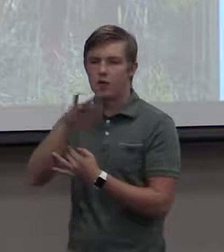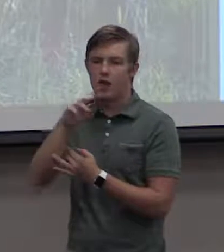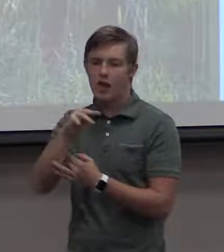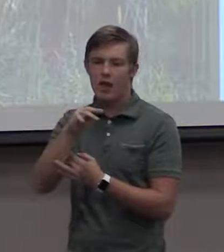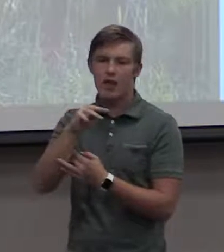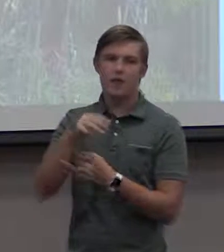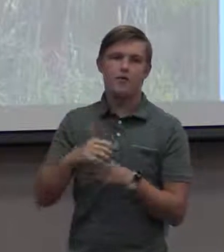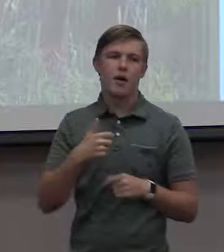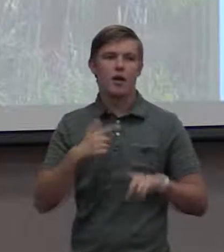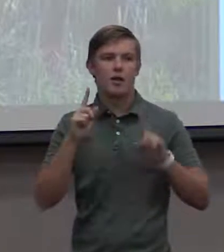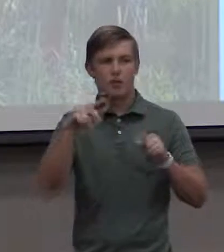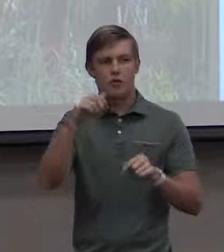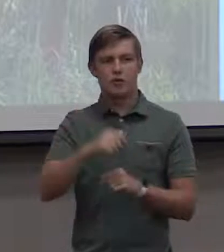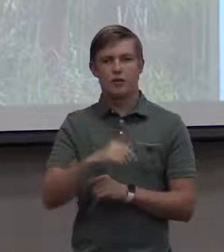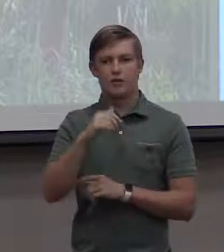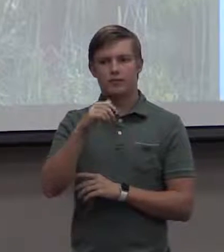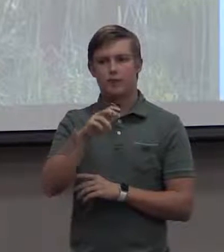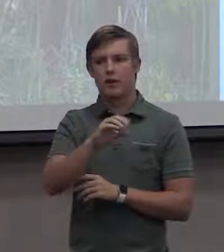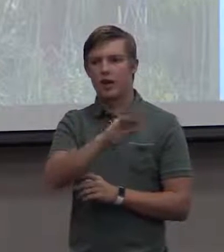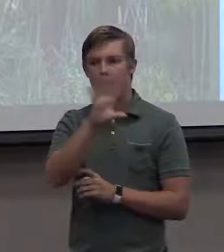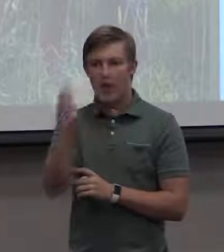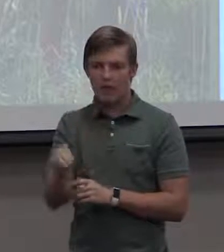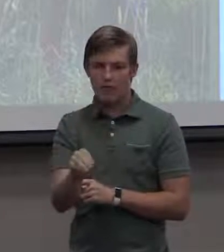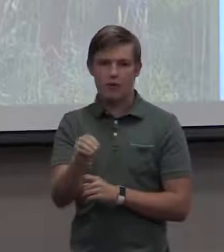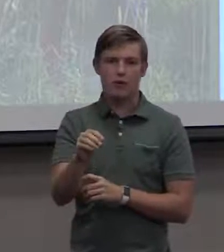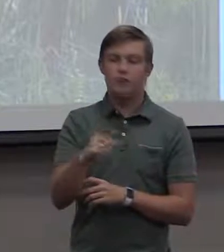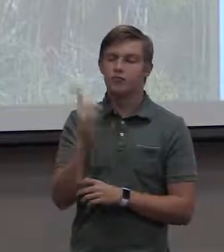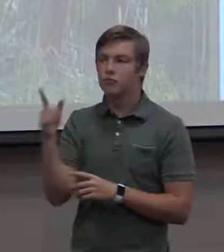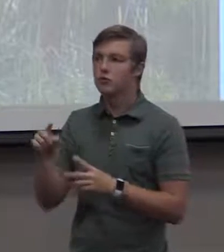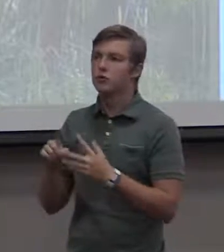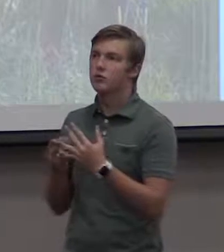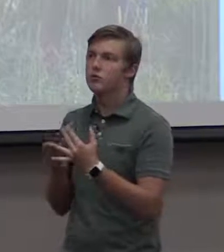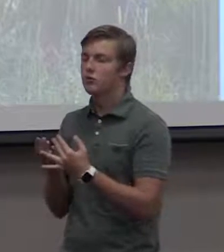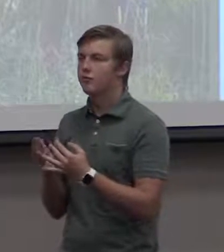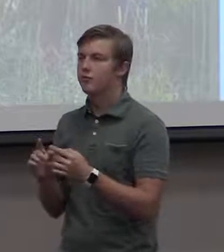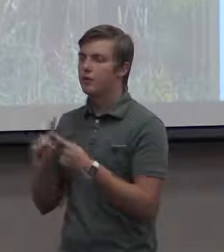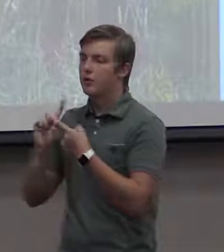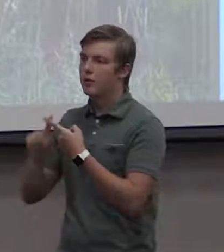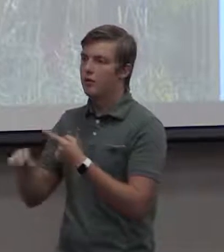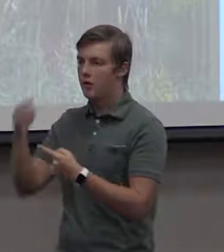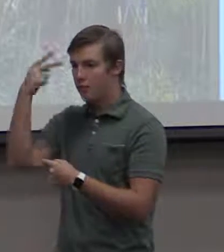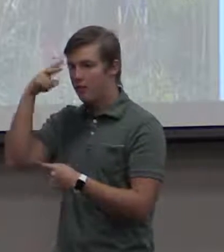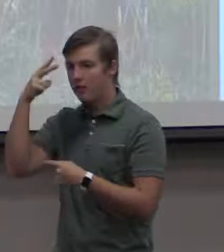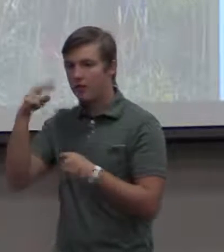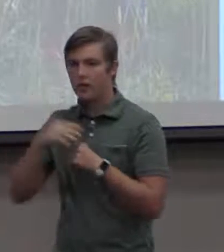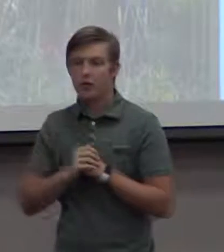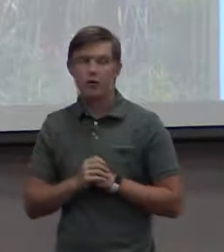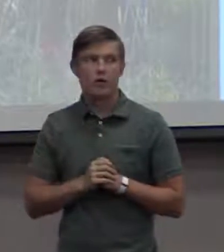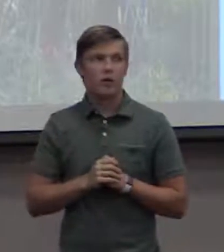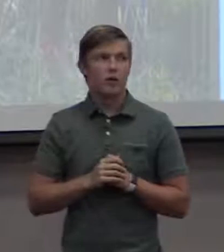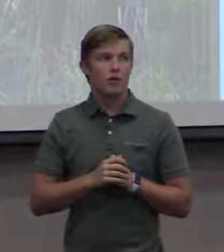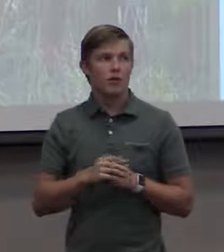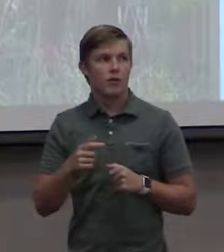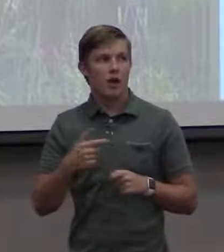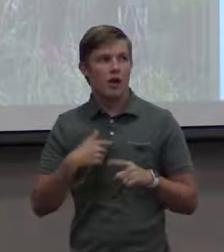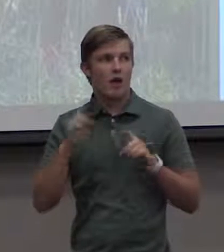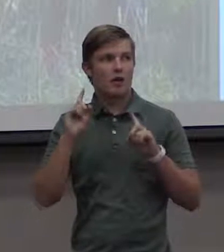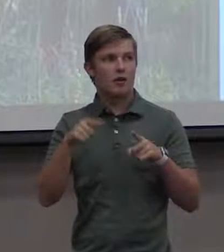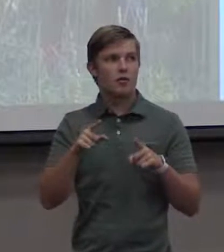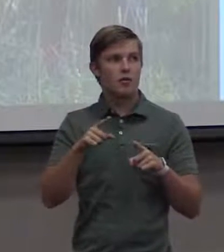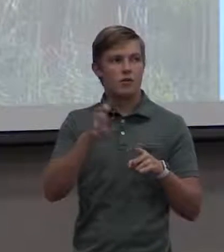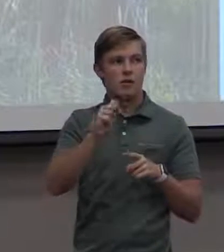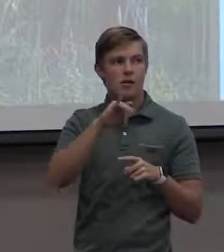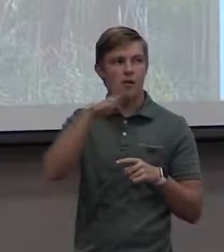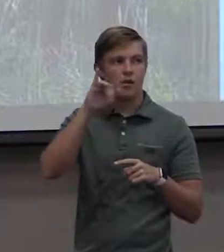Mexico in 2008. And I went through Sunset and graduated in 2013. Annie went to Texas Tech. And in